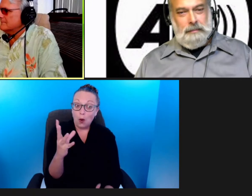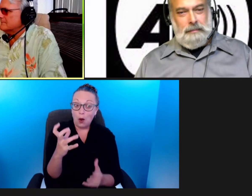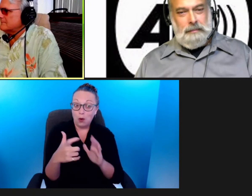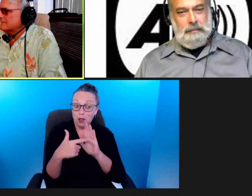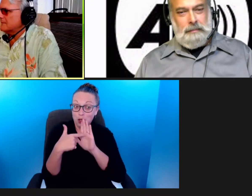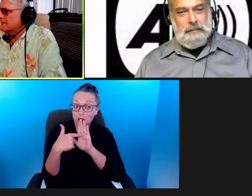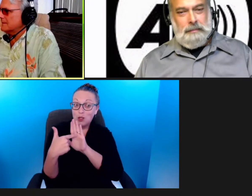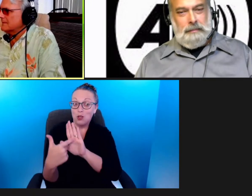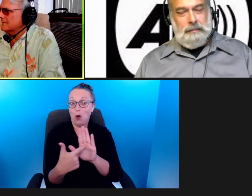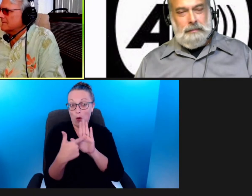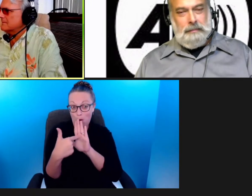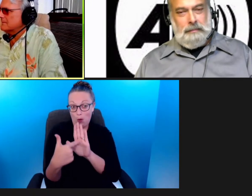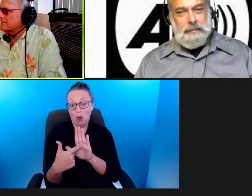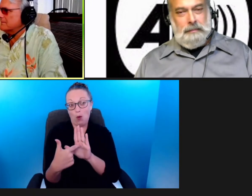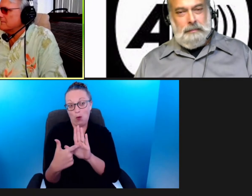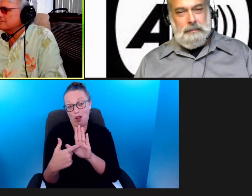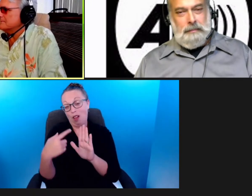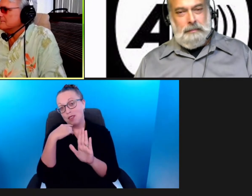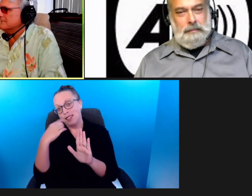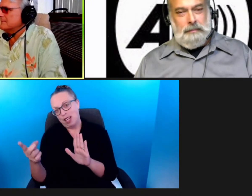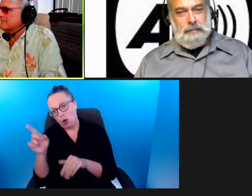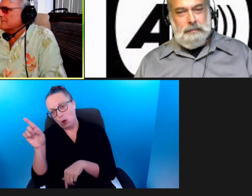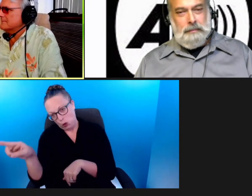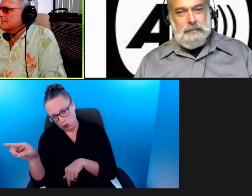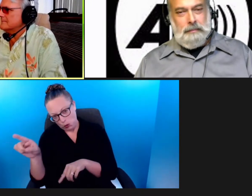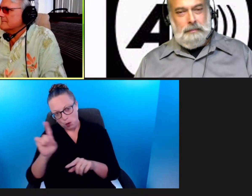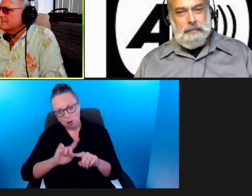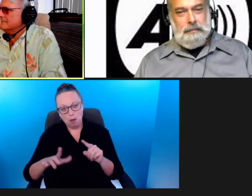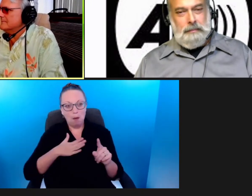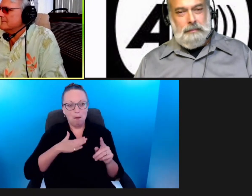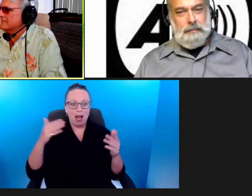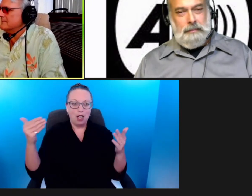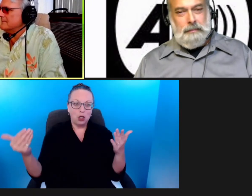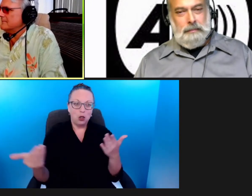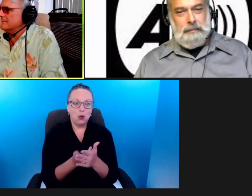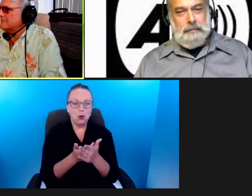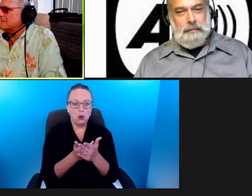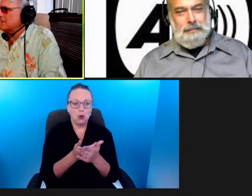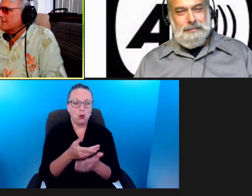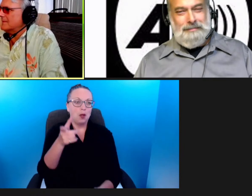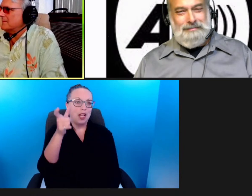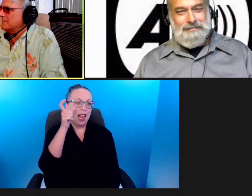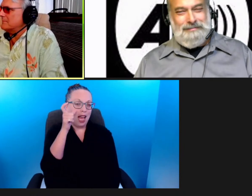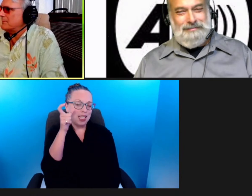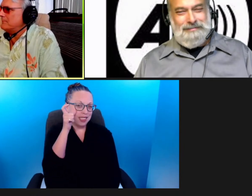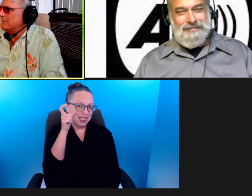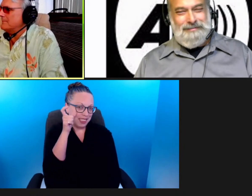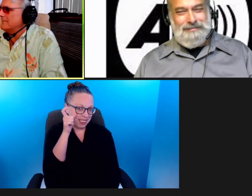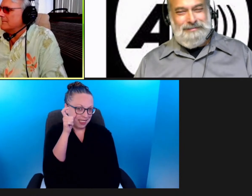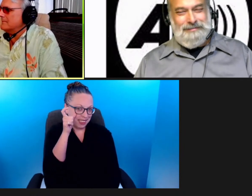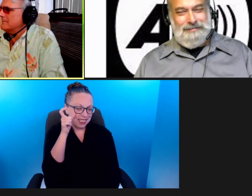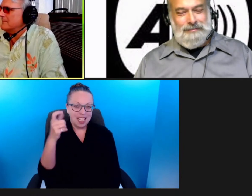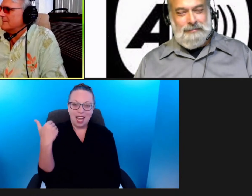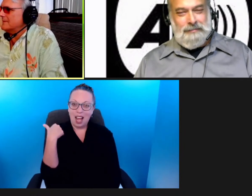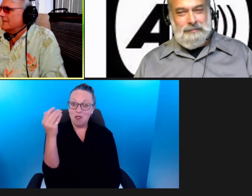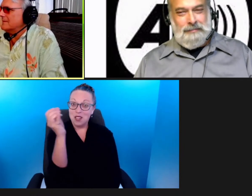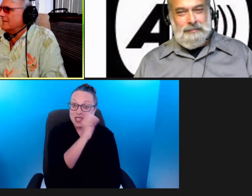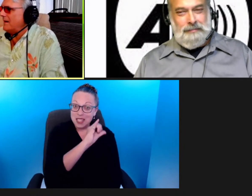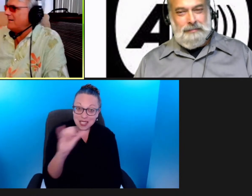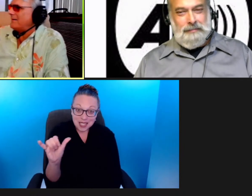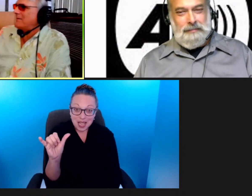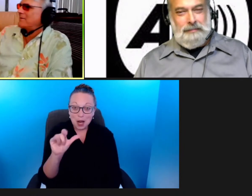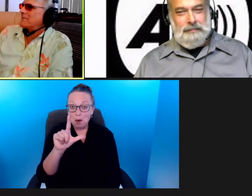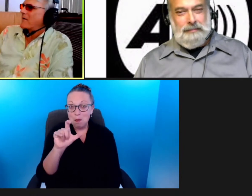or actually I have to tell you, my new glasses. They have the same